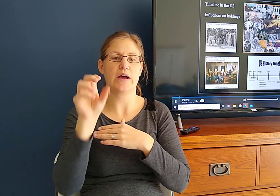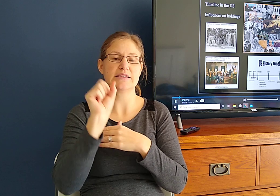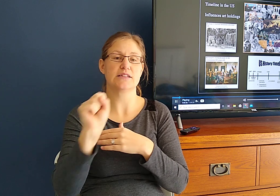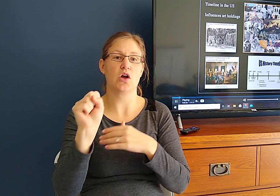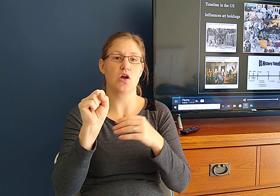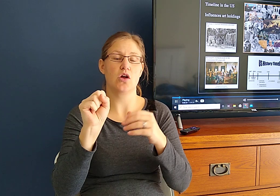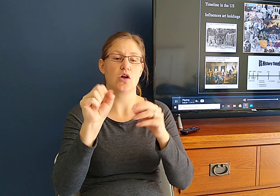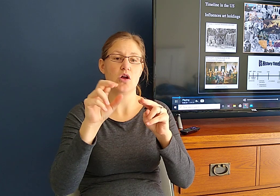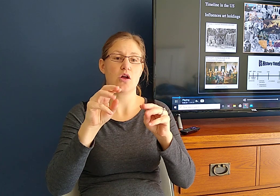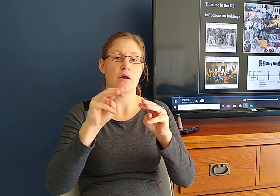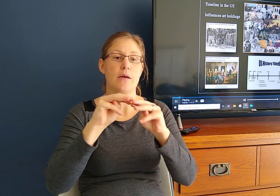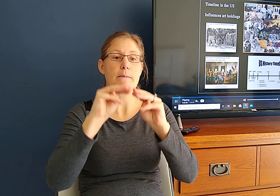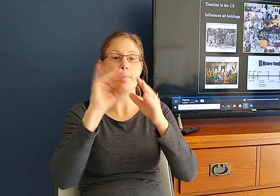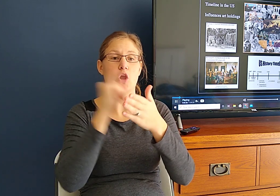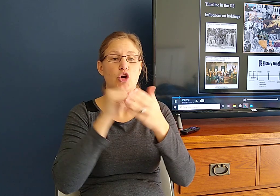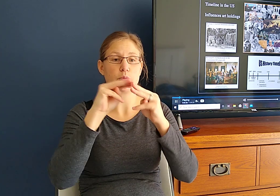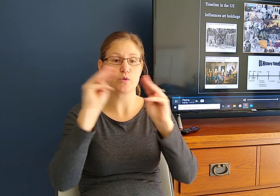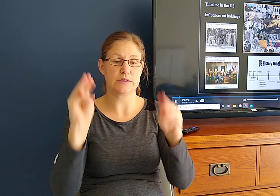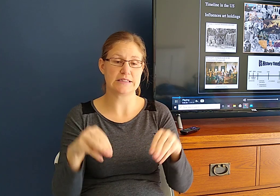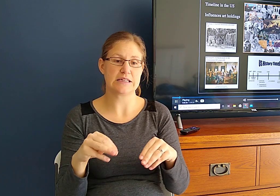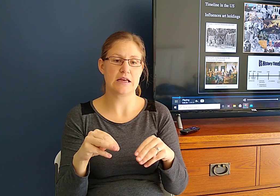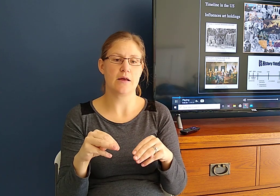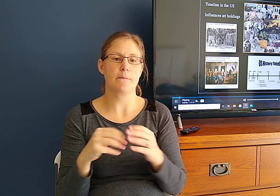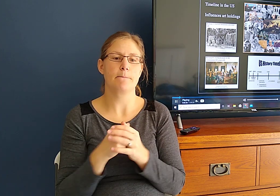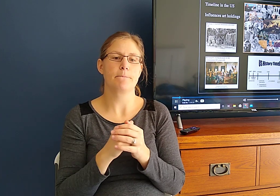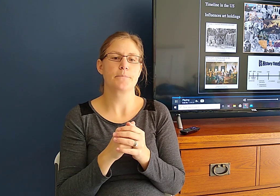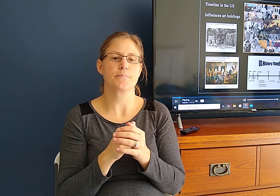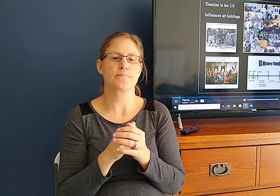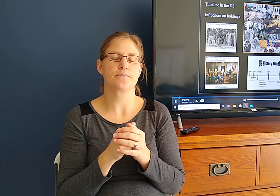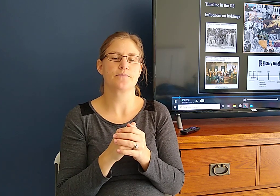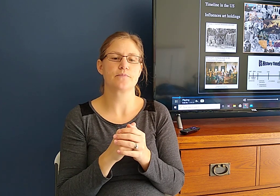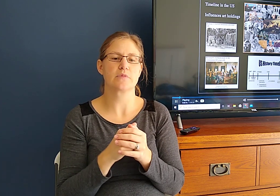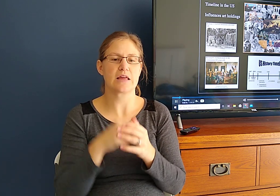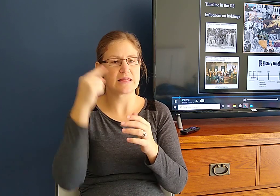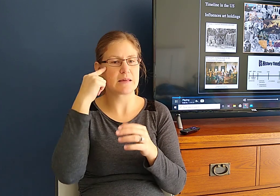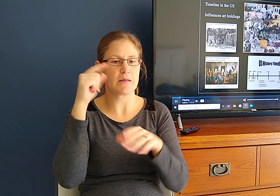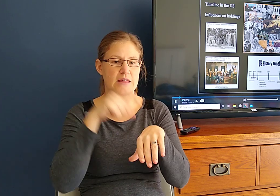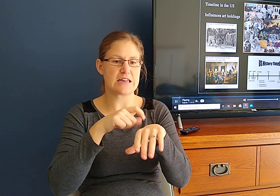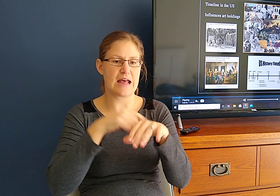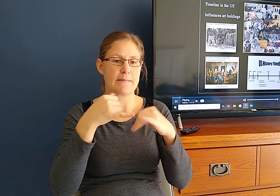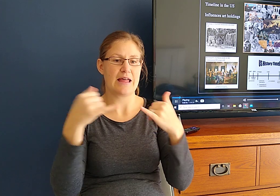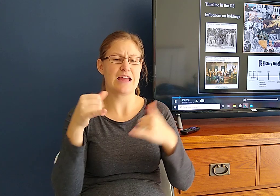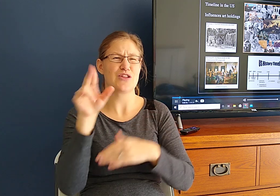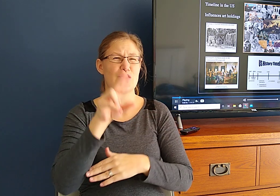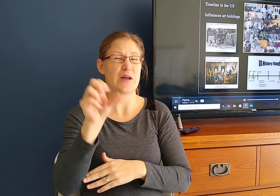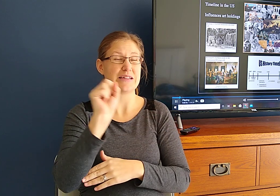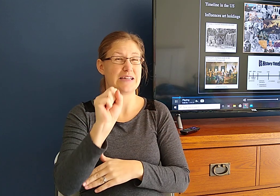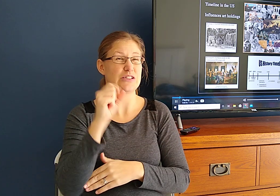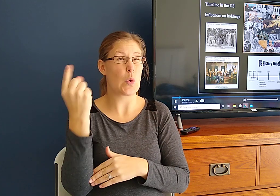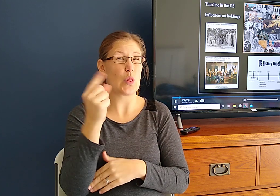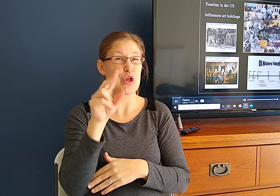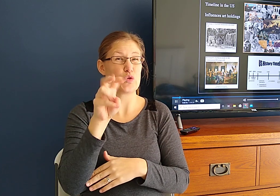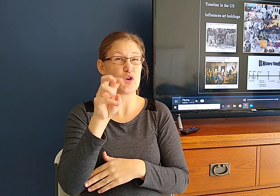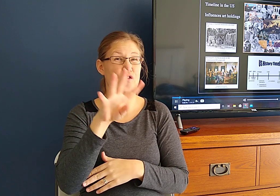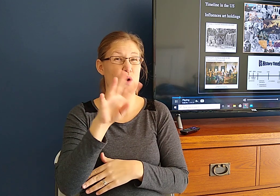museums. Stage your mind at a time frame. The United States, only 243 years old, is a relatively